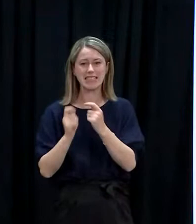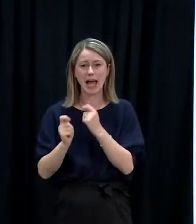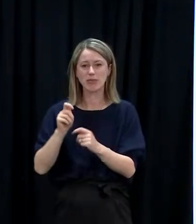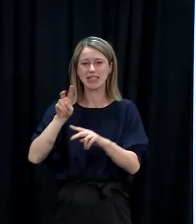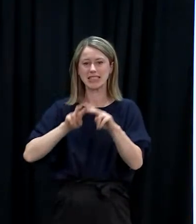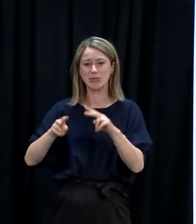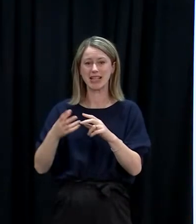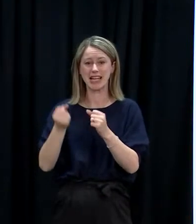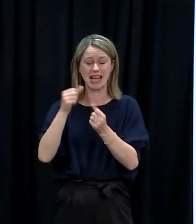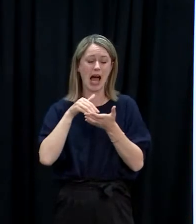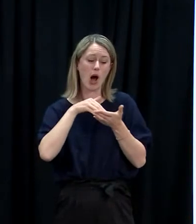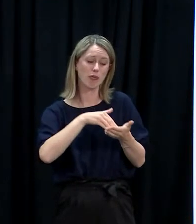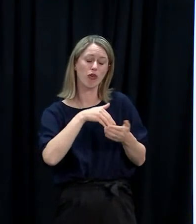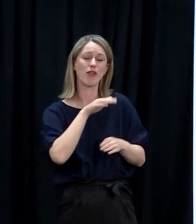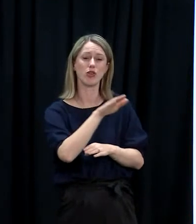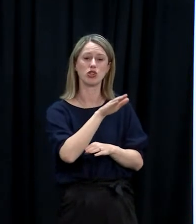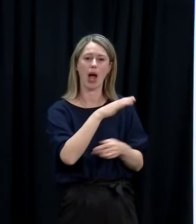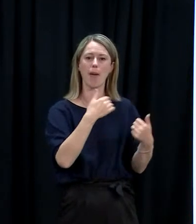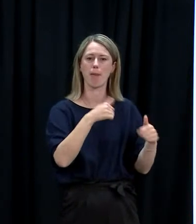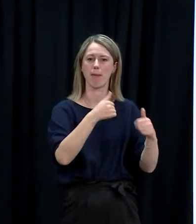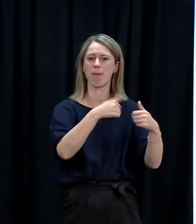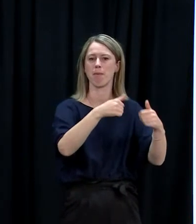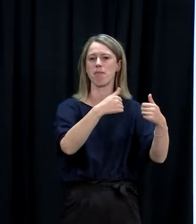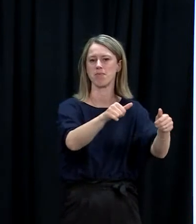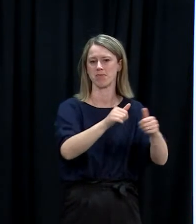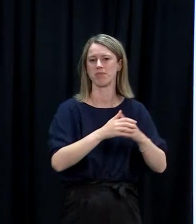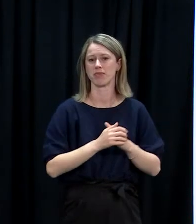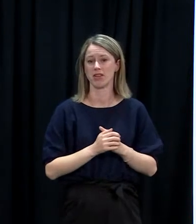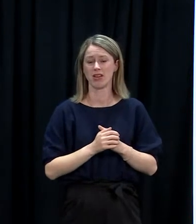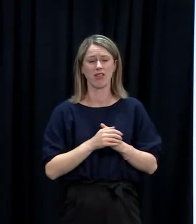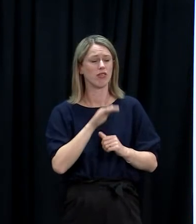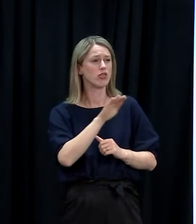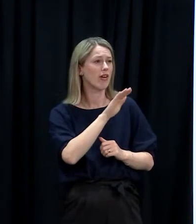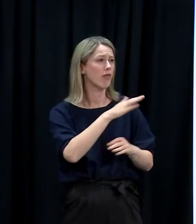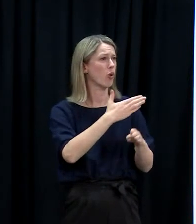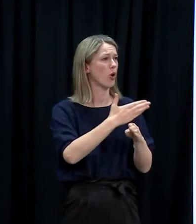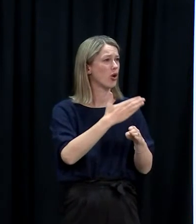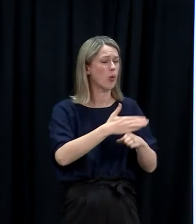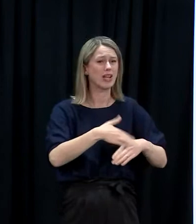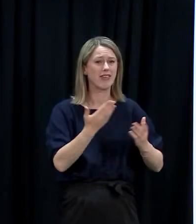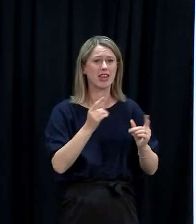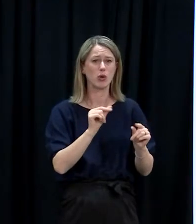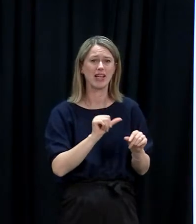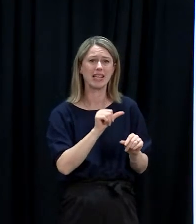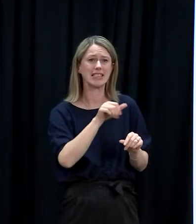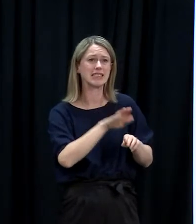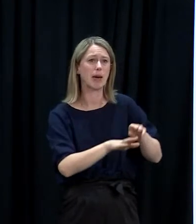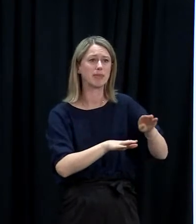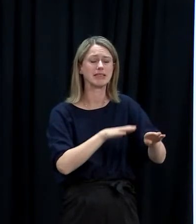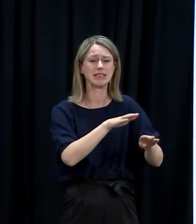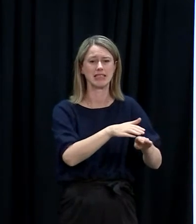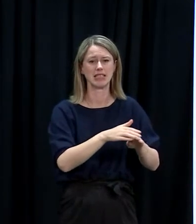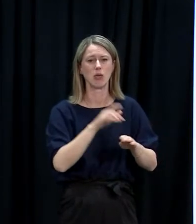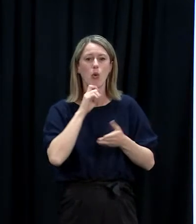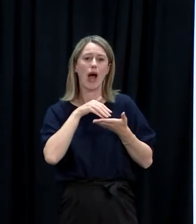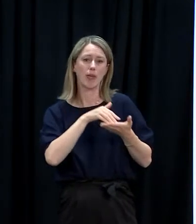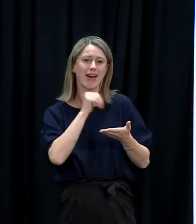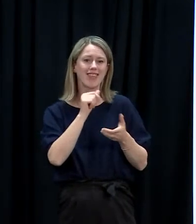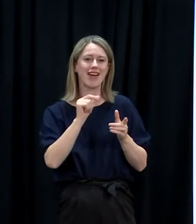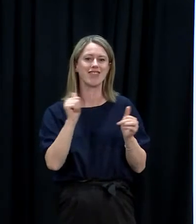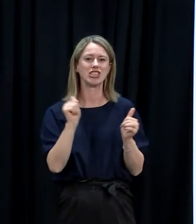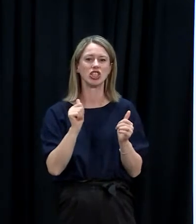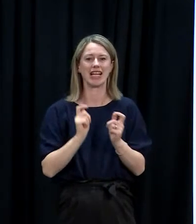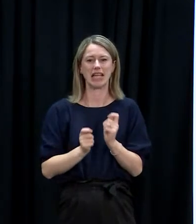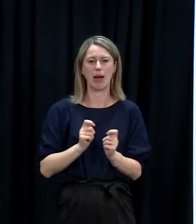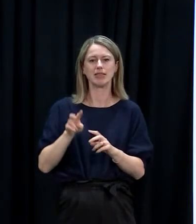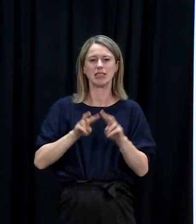assessments. It'll help to set them up for much greater success in the workforce or in whatever they're doing next, further studies and training and so on.